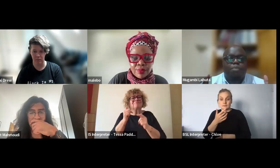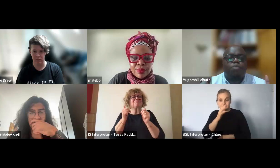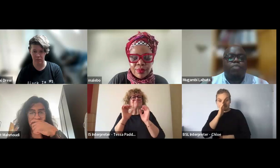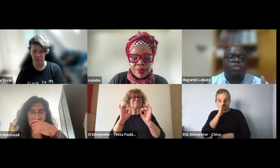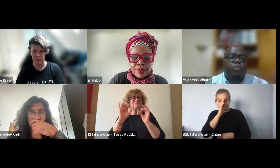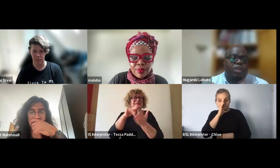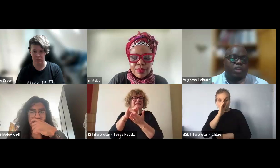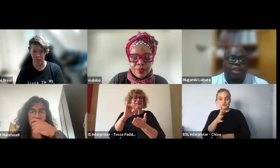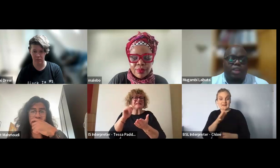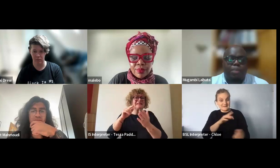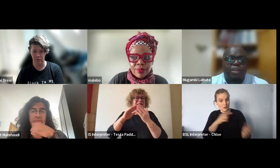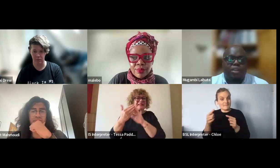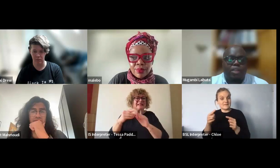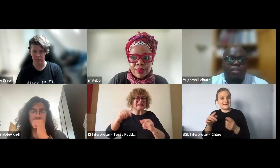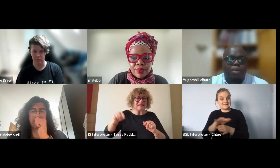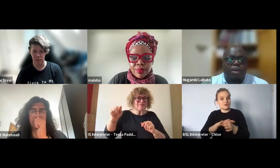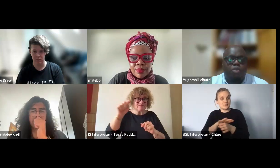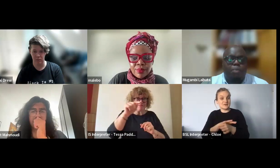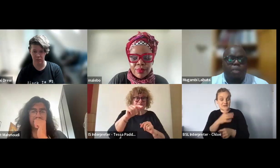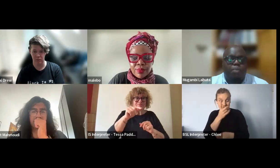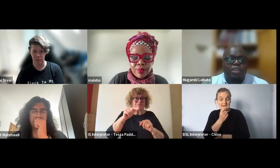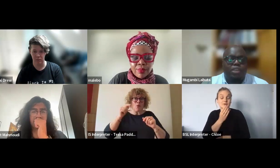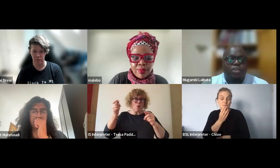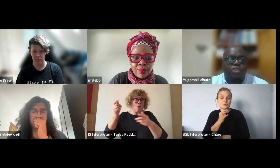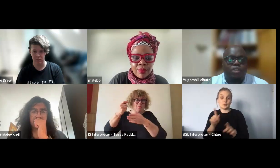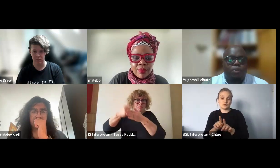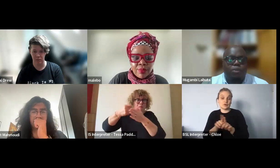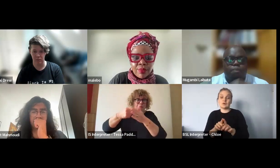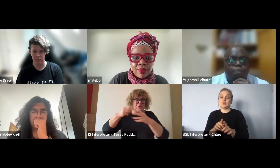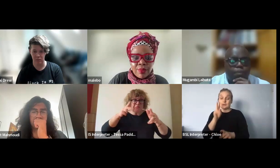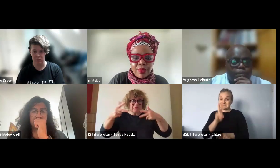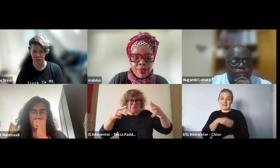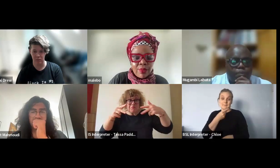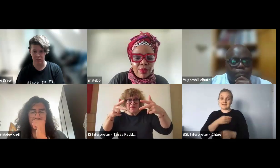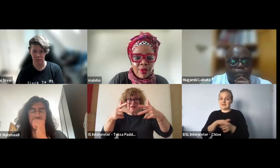straight up conflict situation like is happening in the occupied Palestinian territories.